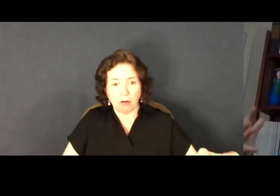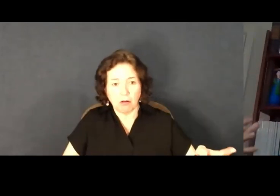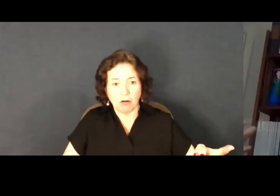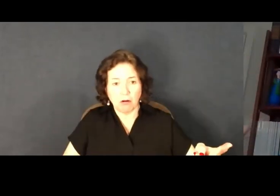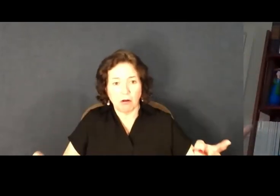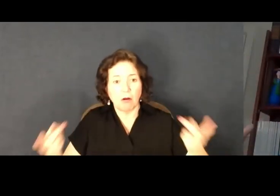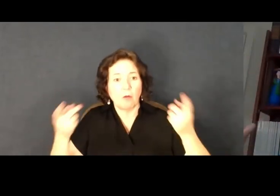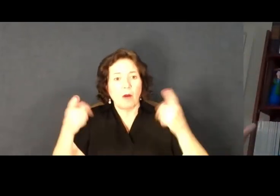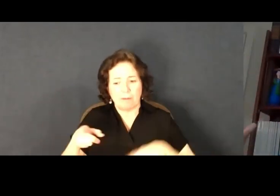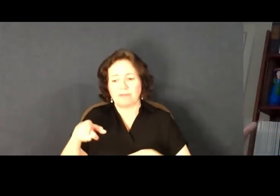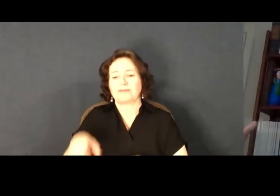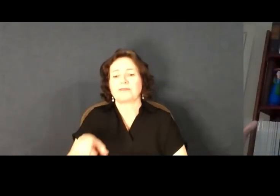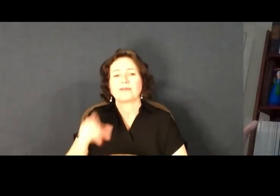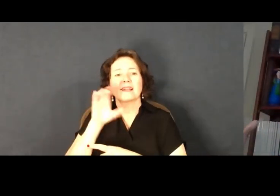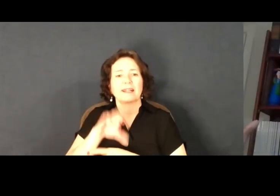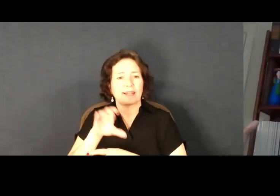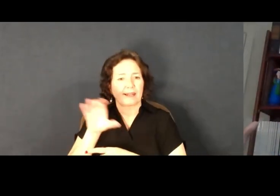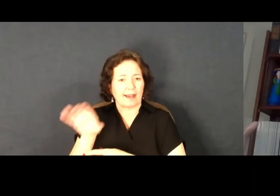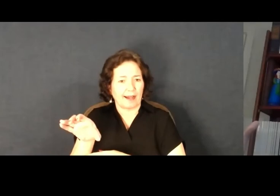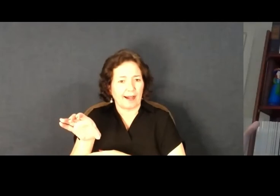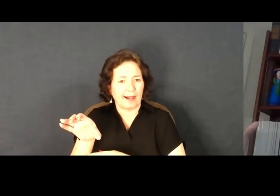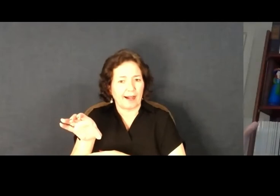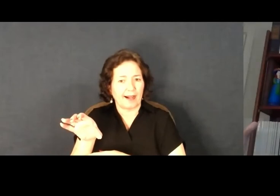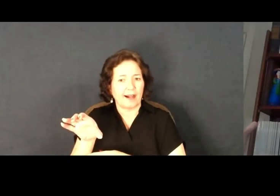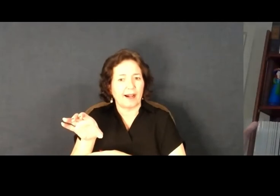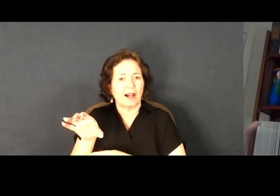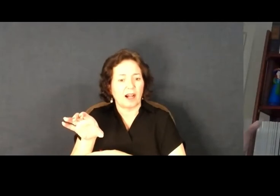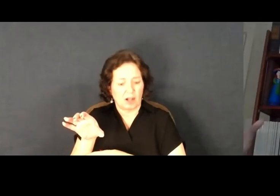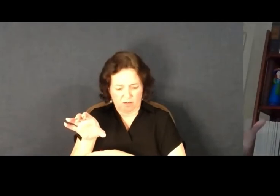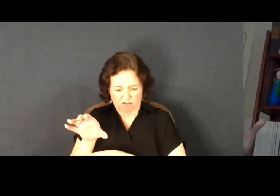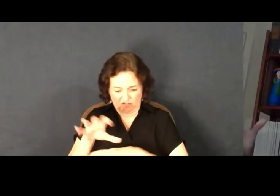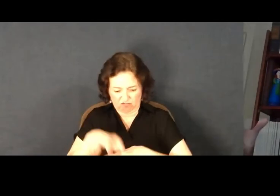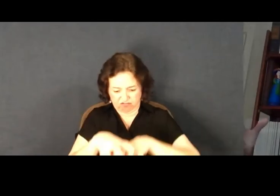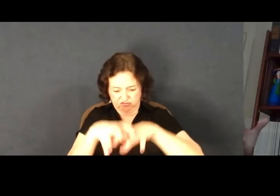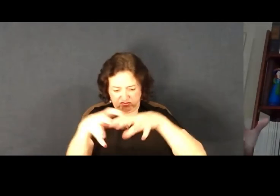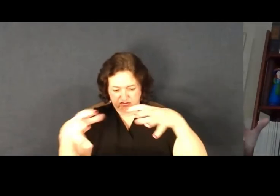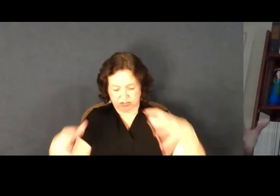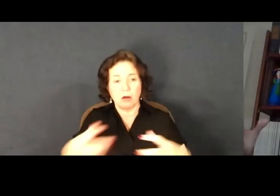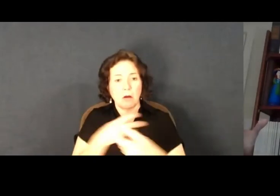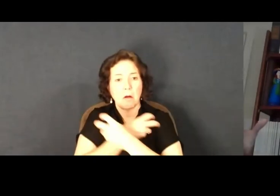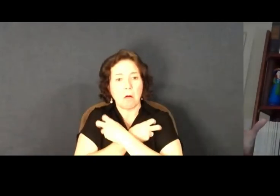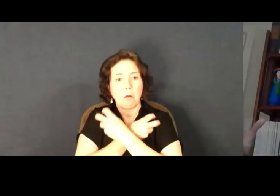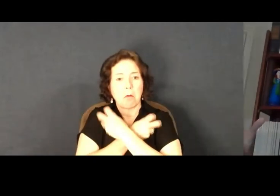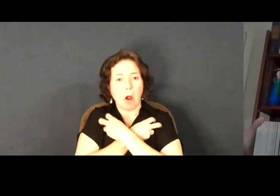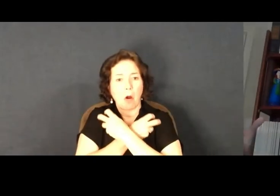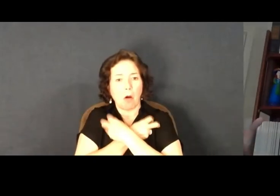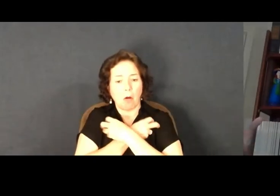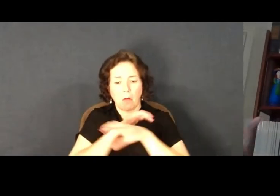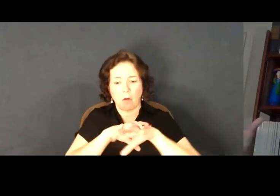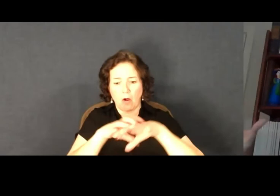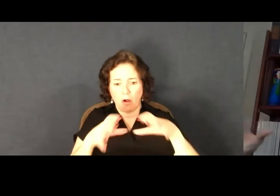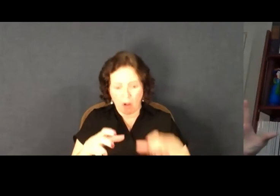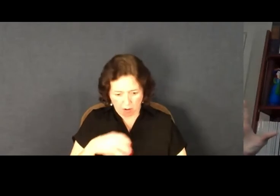There was Clickety-Clack, a pile of bones. Un montón